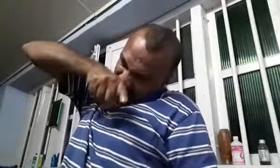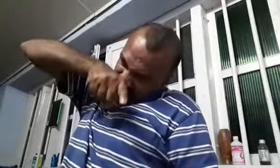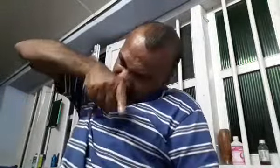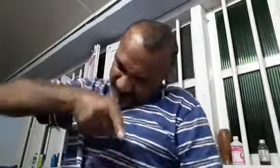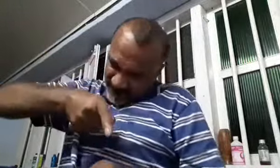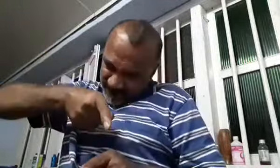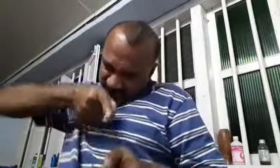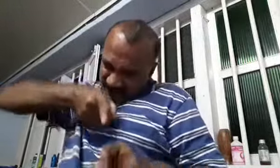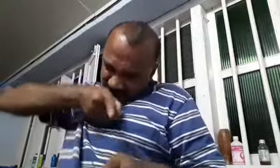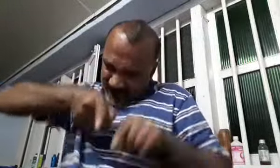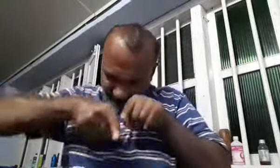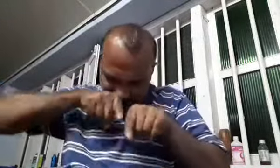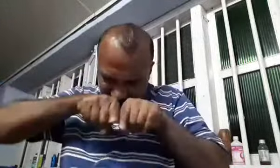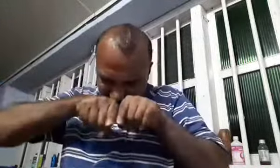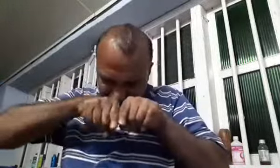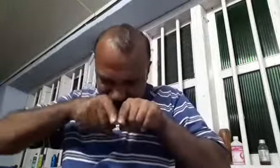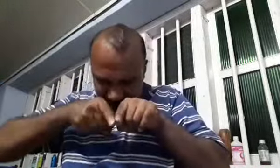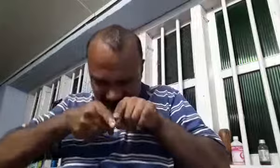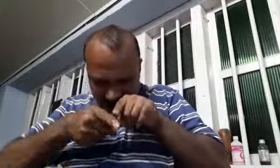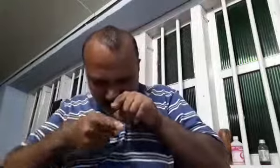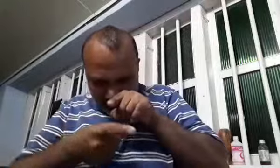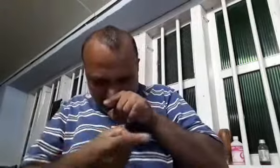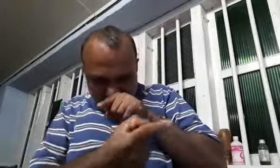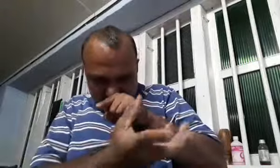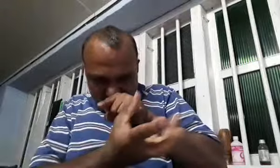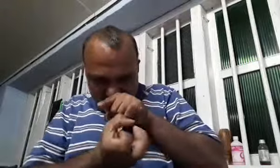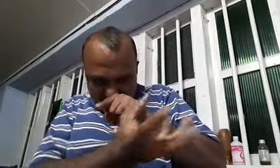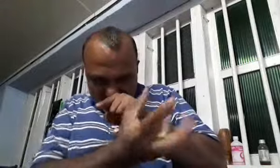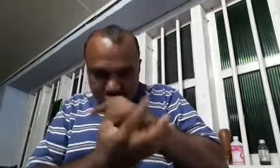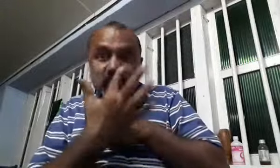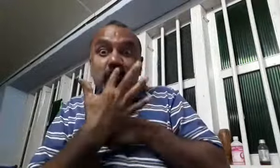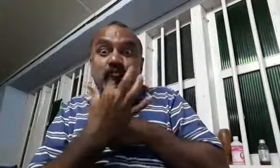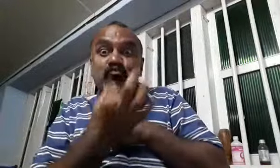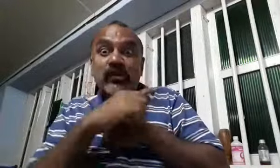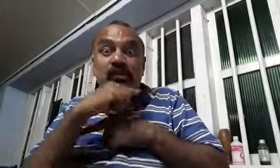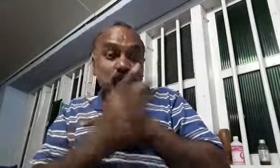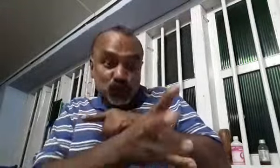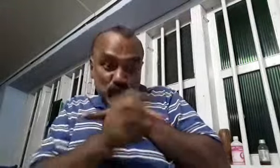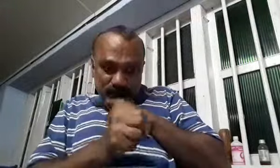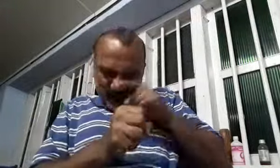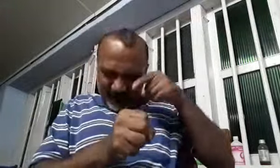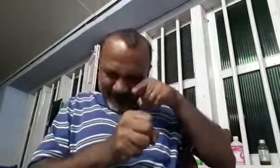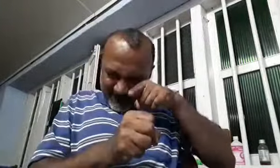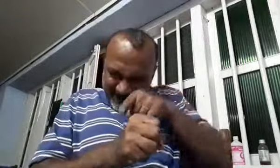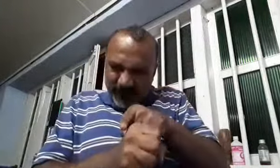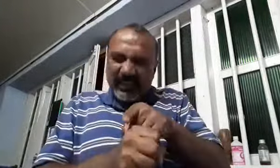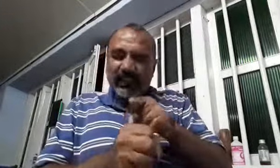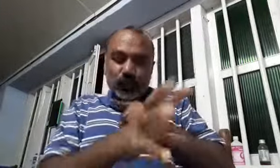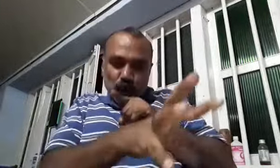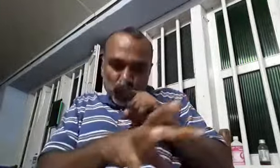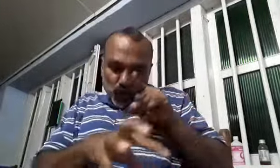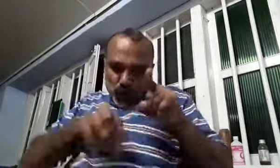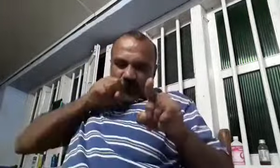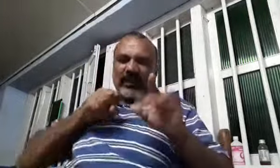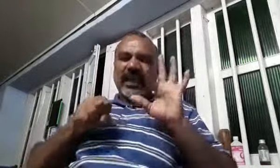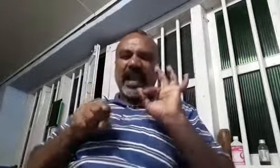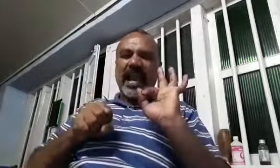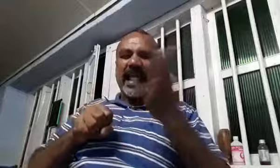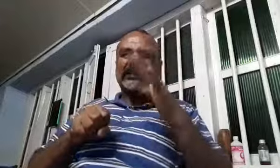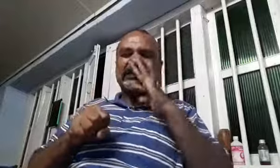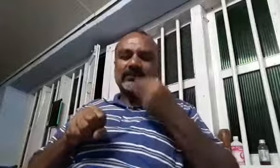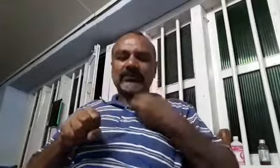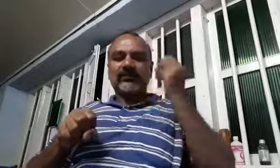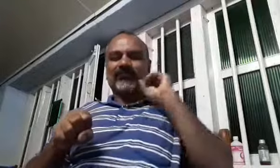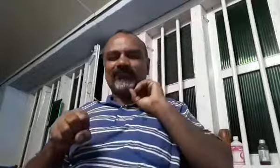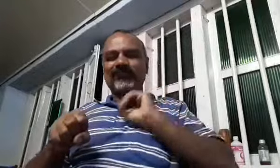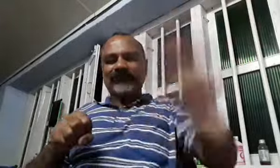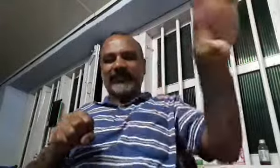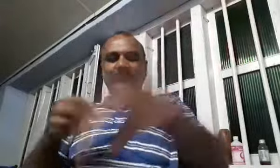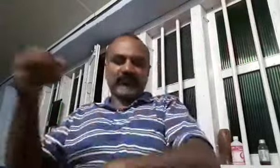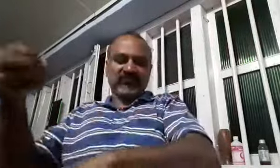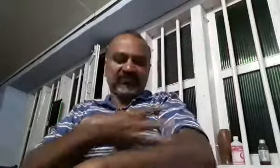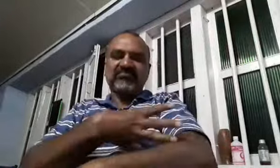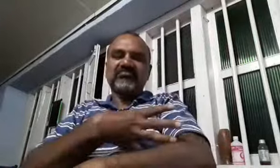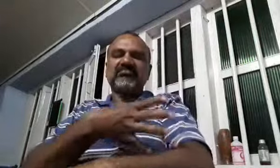a